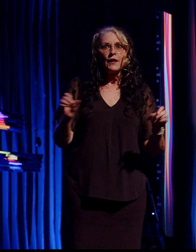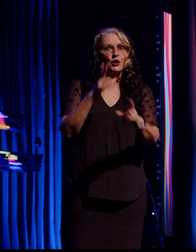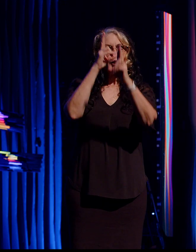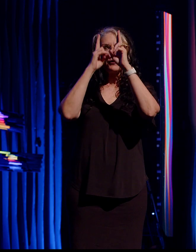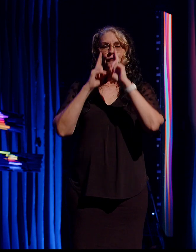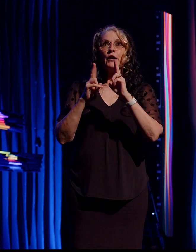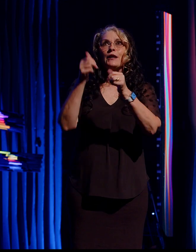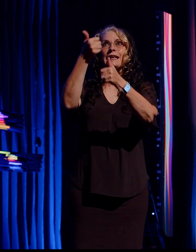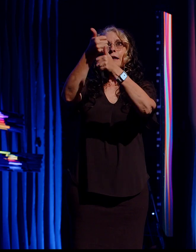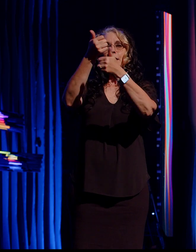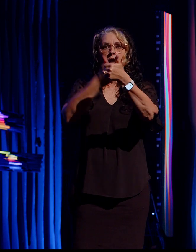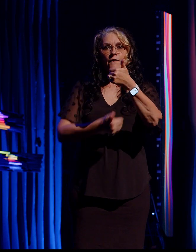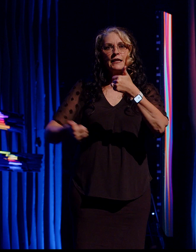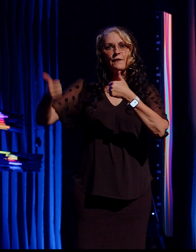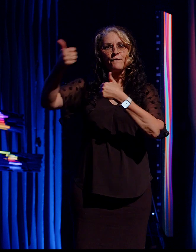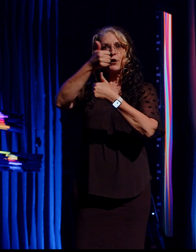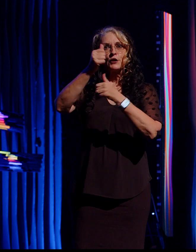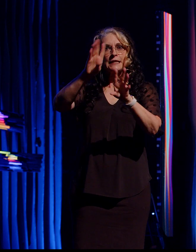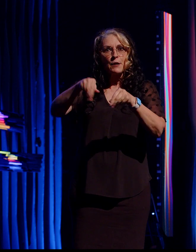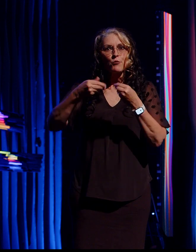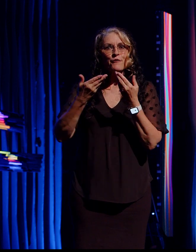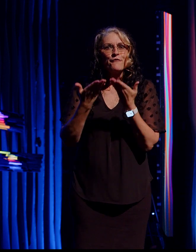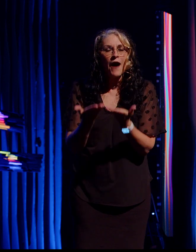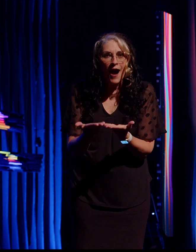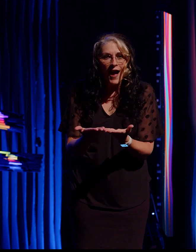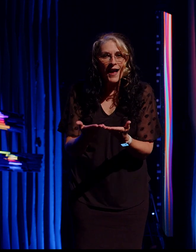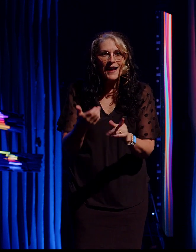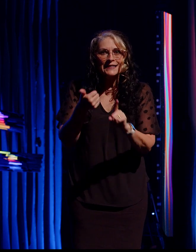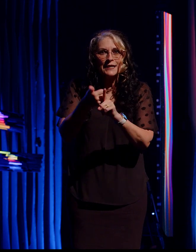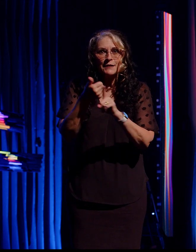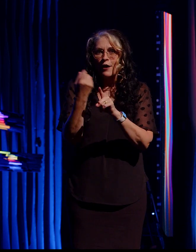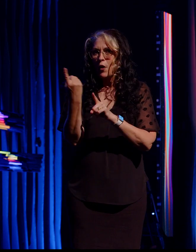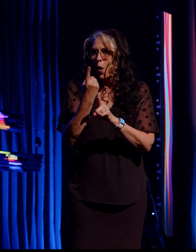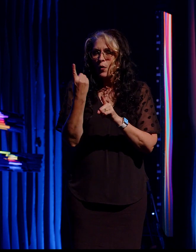Lord, you put him first. God provides in ways that only he